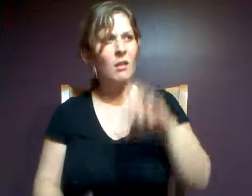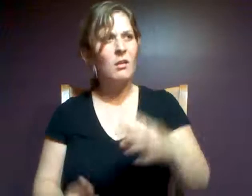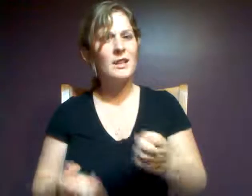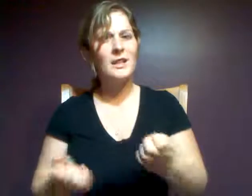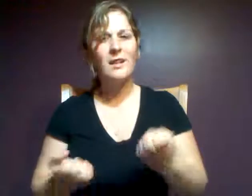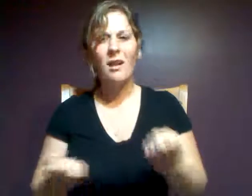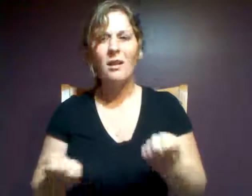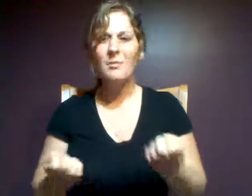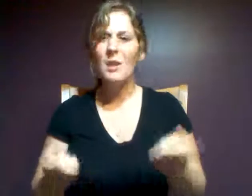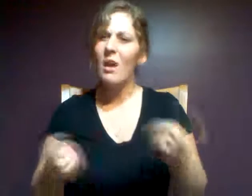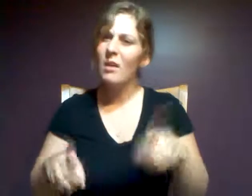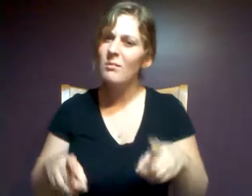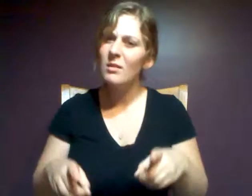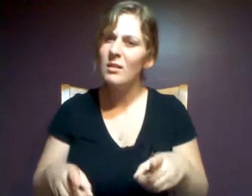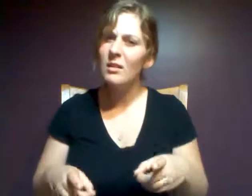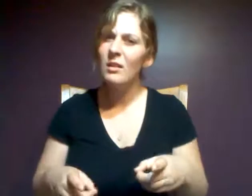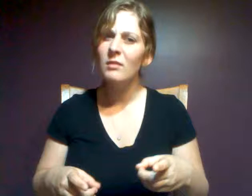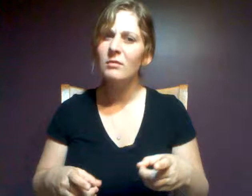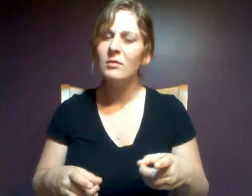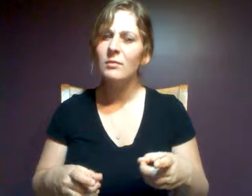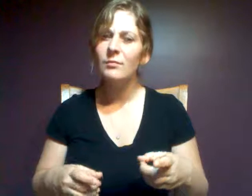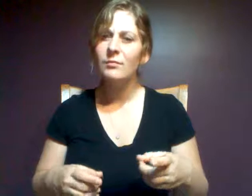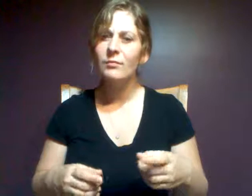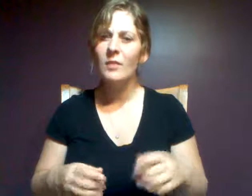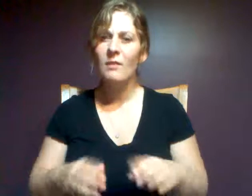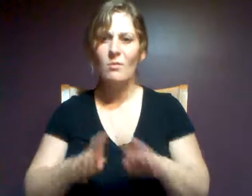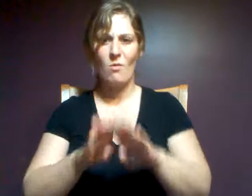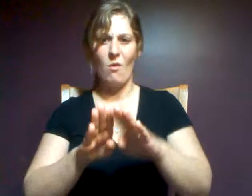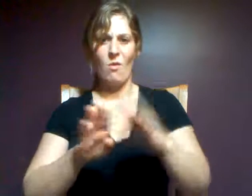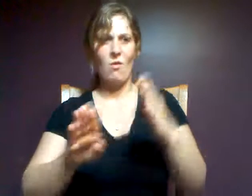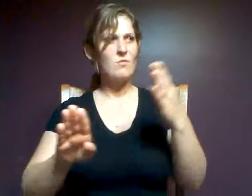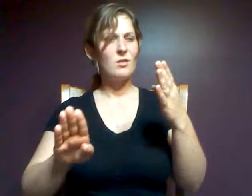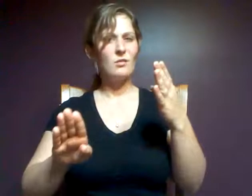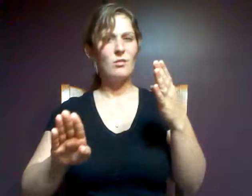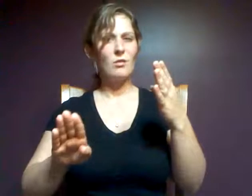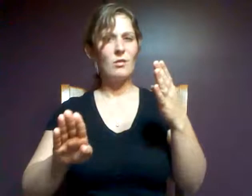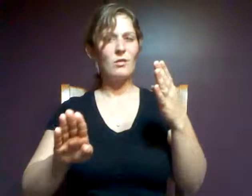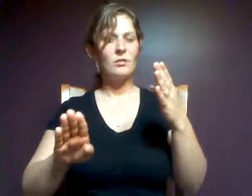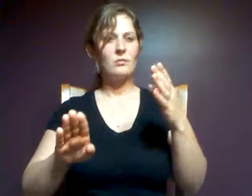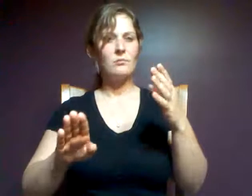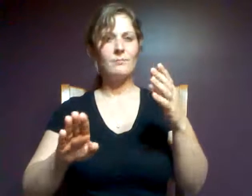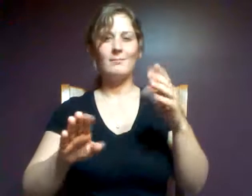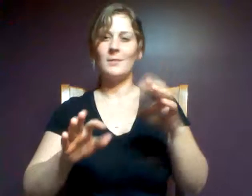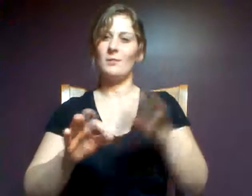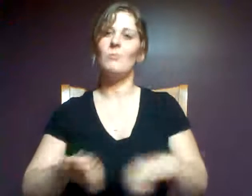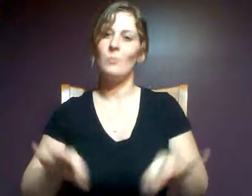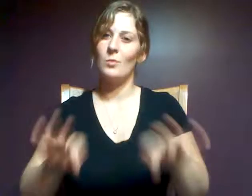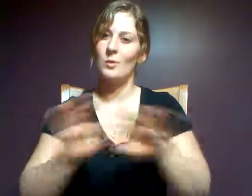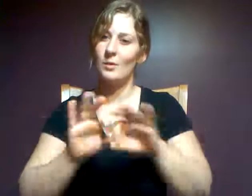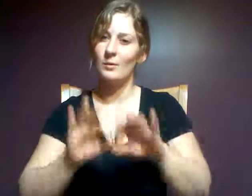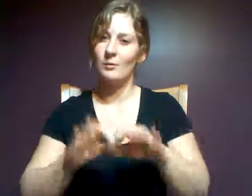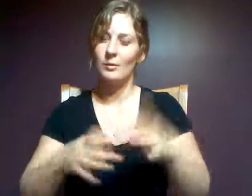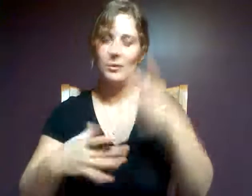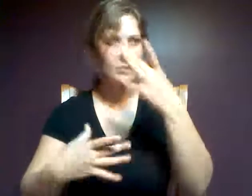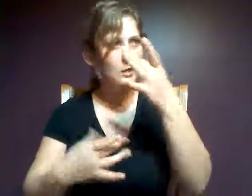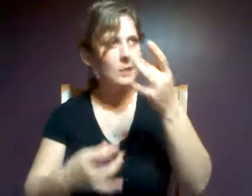like. Unlocking this potential is in the interest of every single one of us. But how do we do